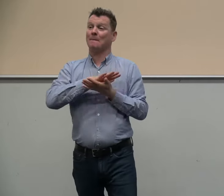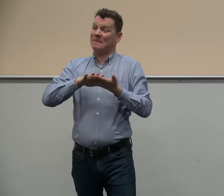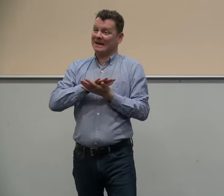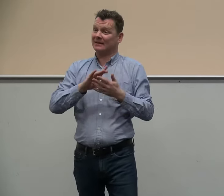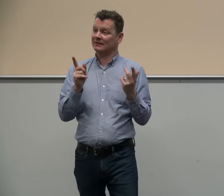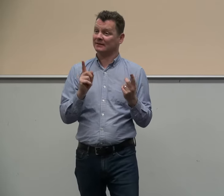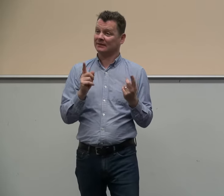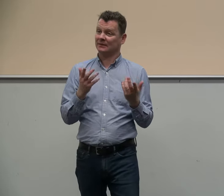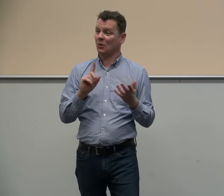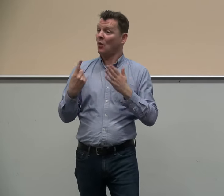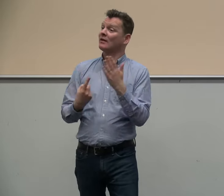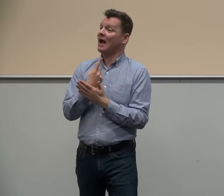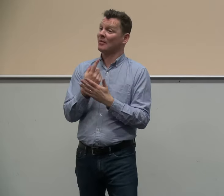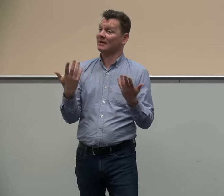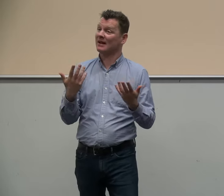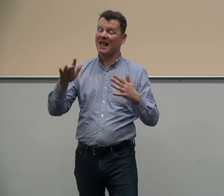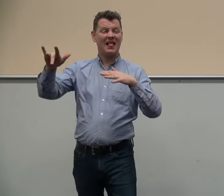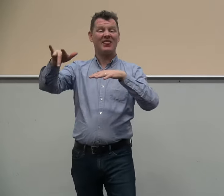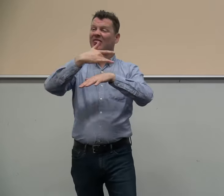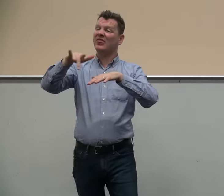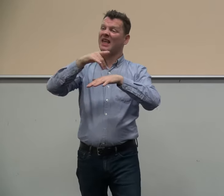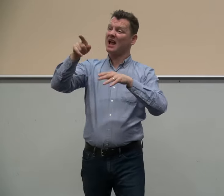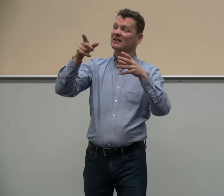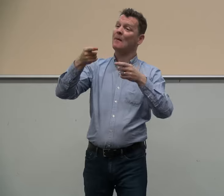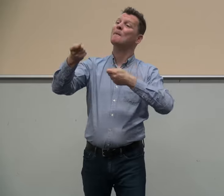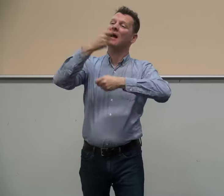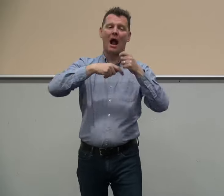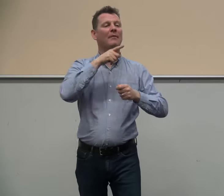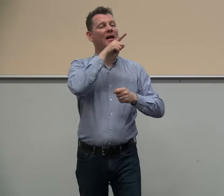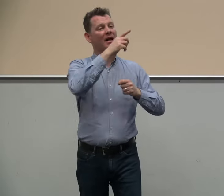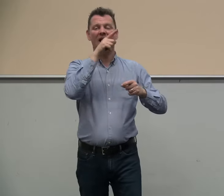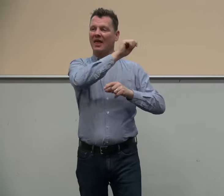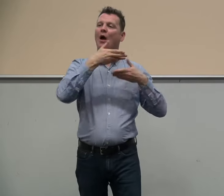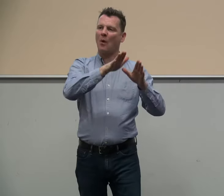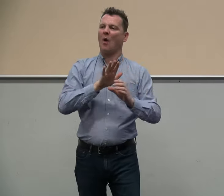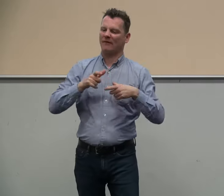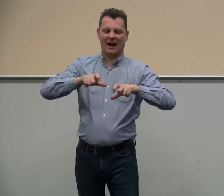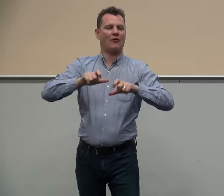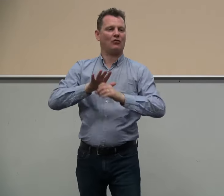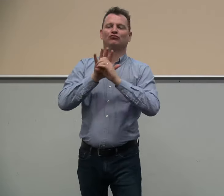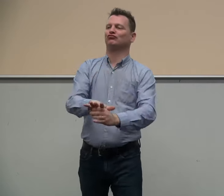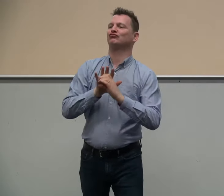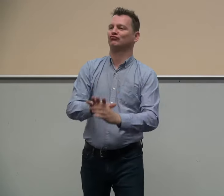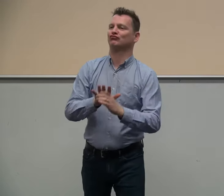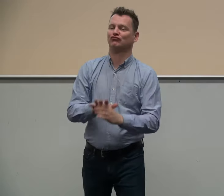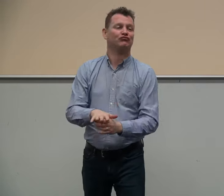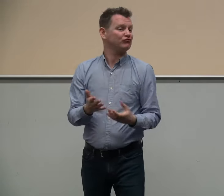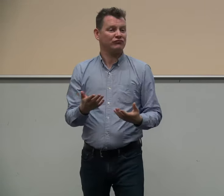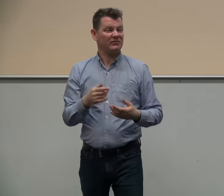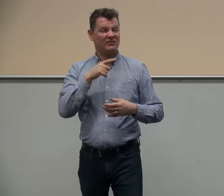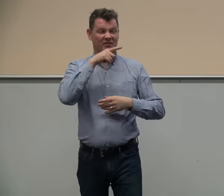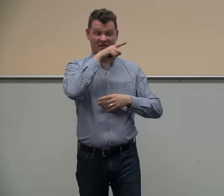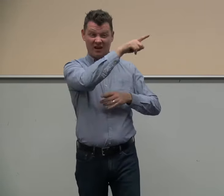from it, is that theatre becomes a tool for oppression. If you sit in an office in a theatre and program